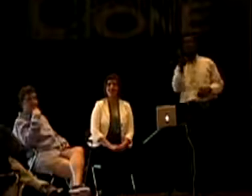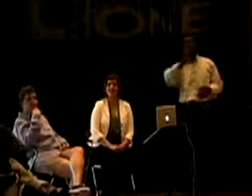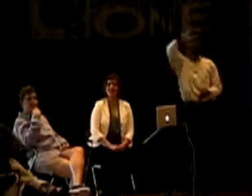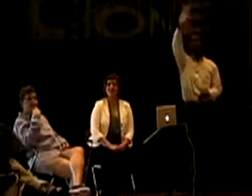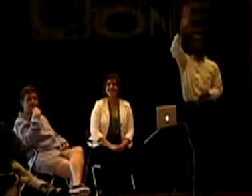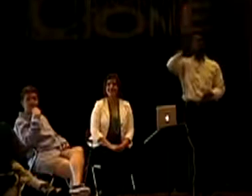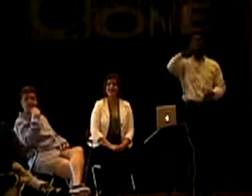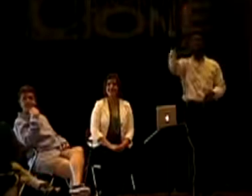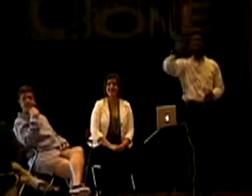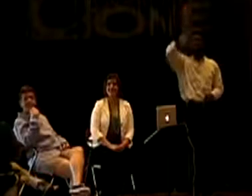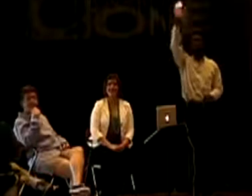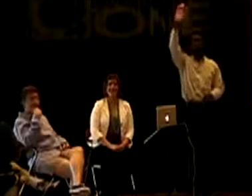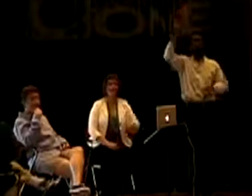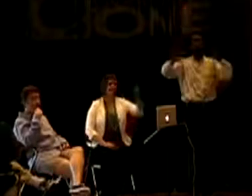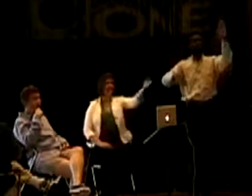Yes.